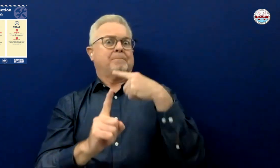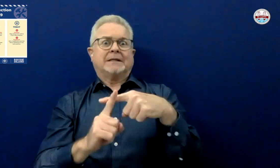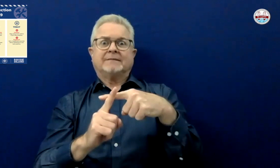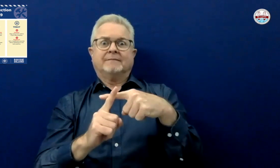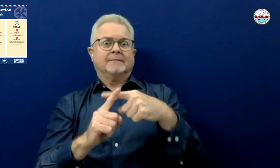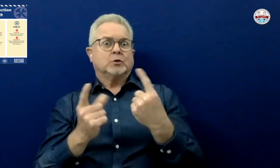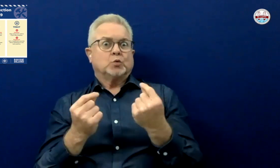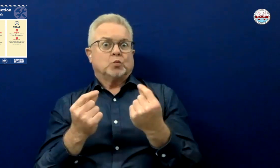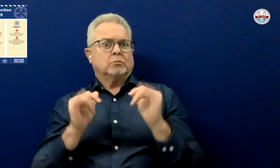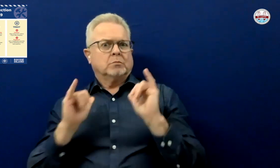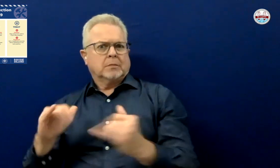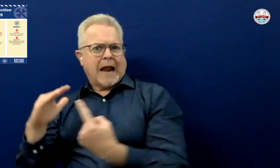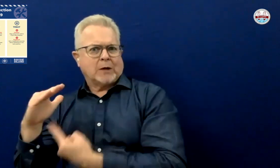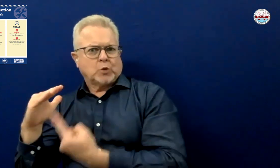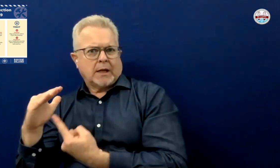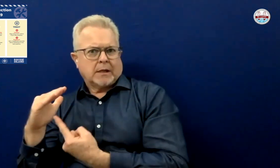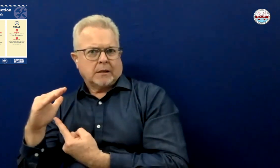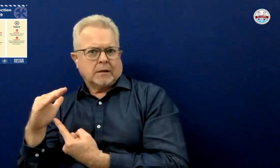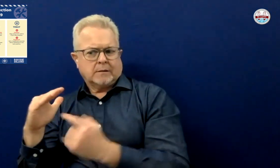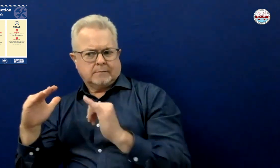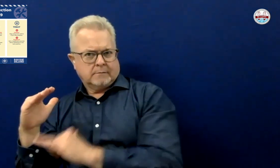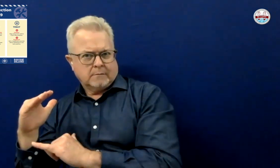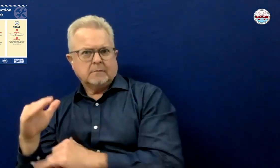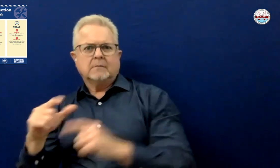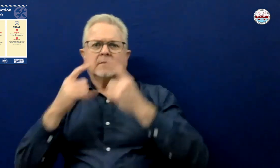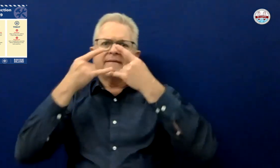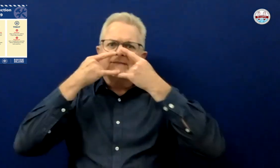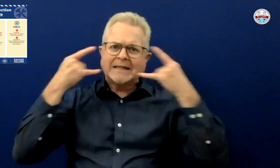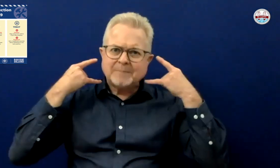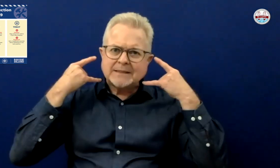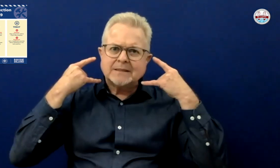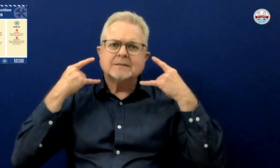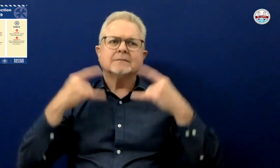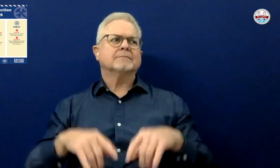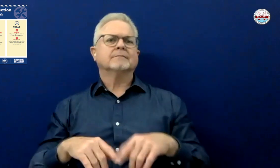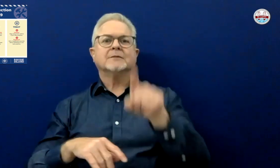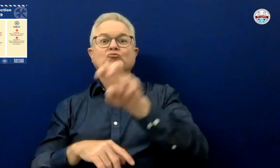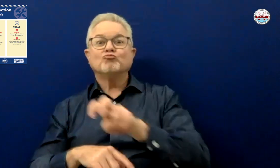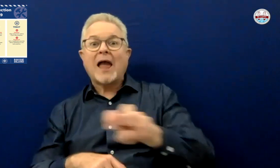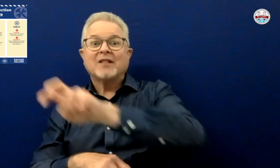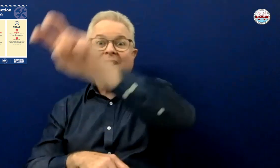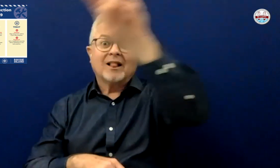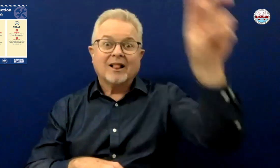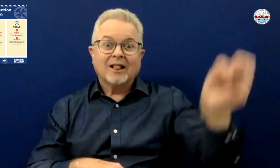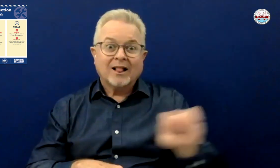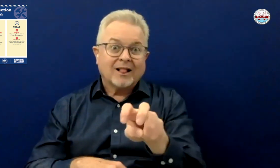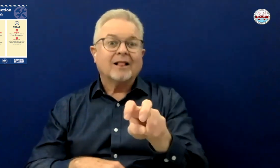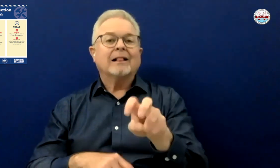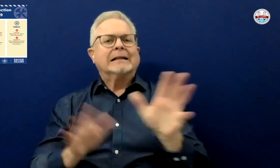getting treatment, keeping up with your vaccines. And if you are to get contaminated, you should isolate yourself and quarantine